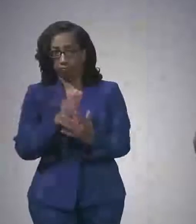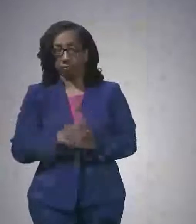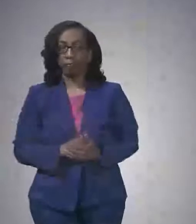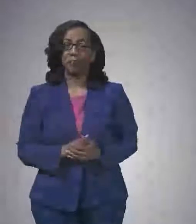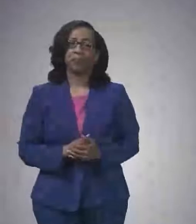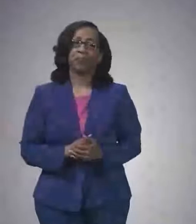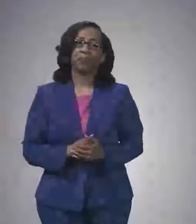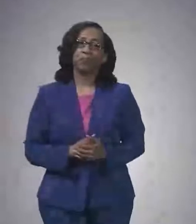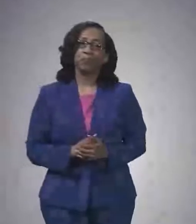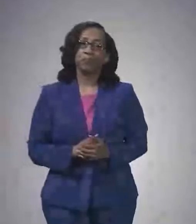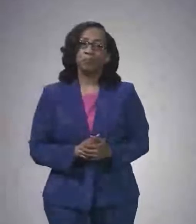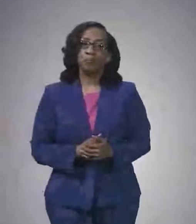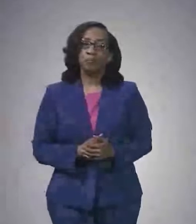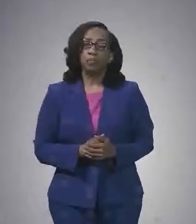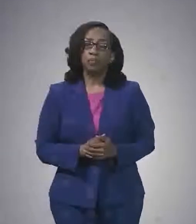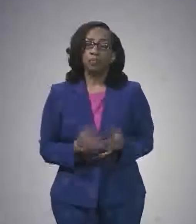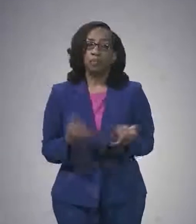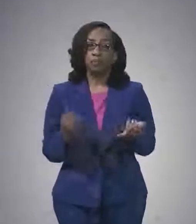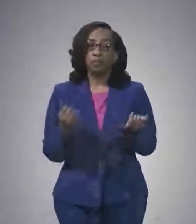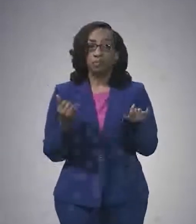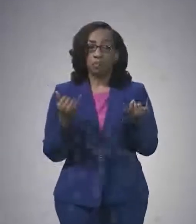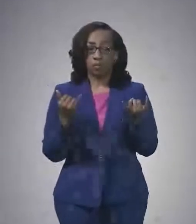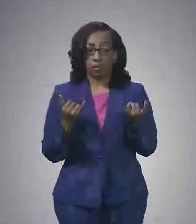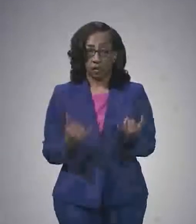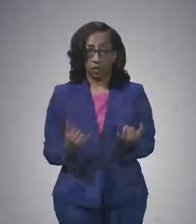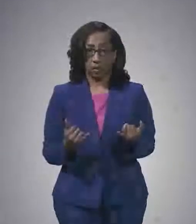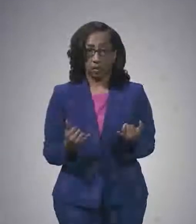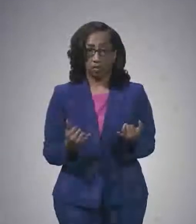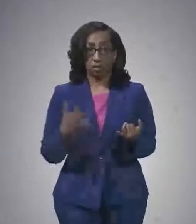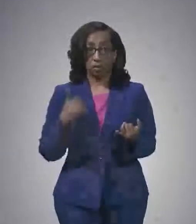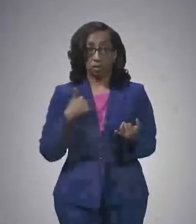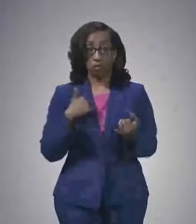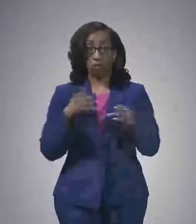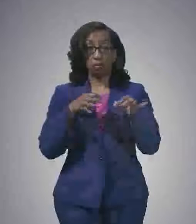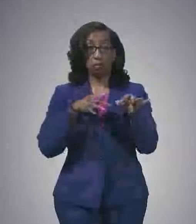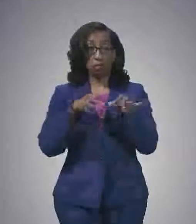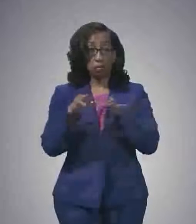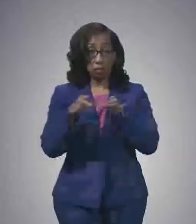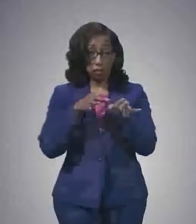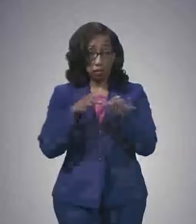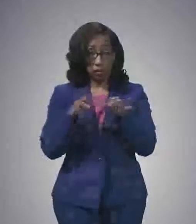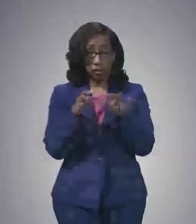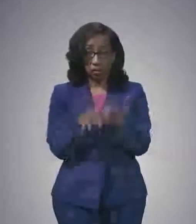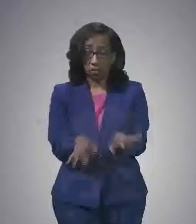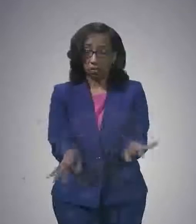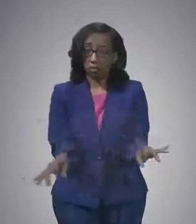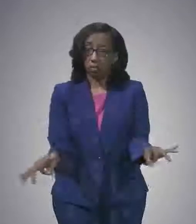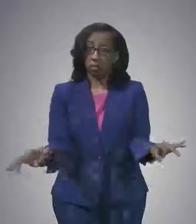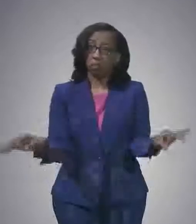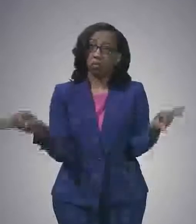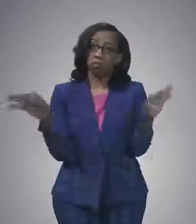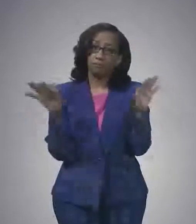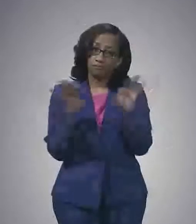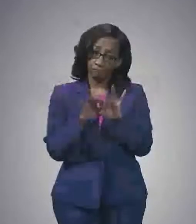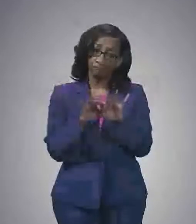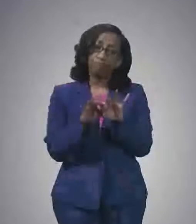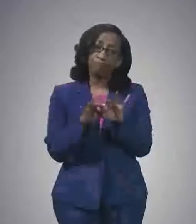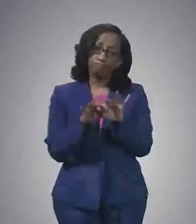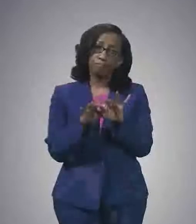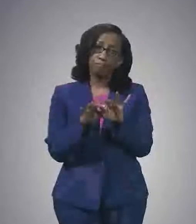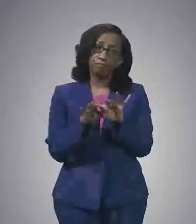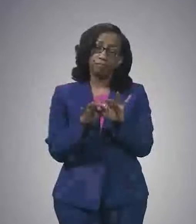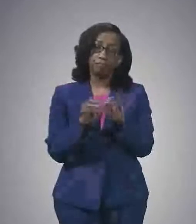So today, I want to explain just how urgent this is as we give this